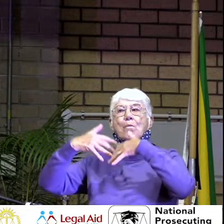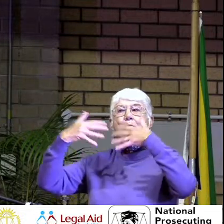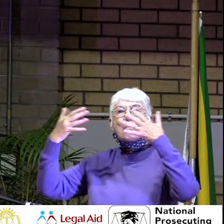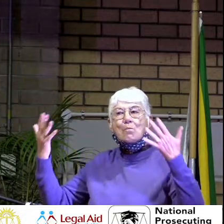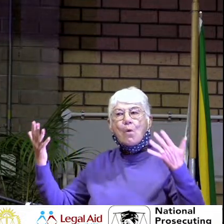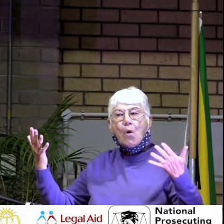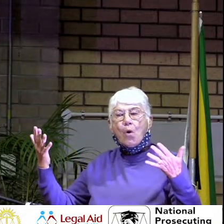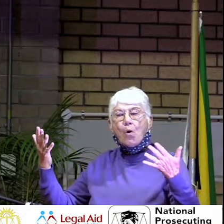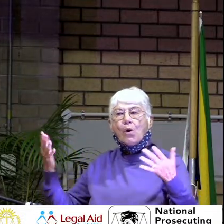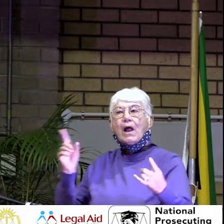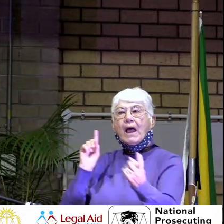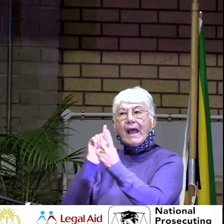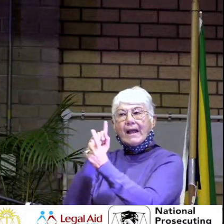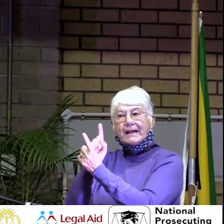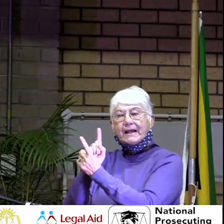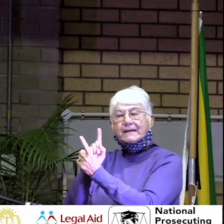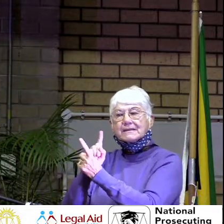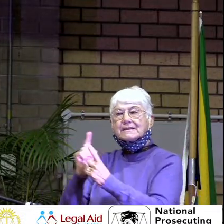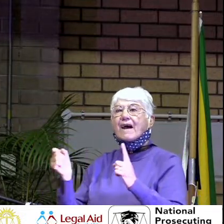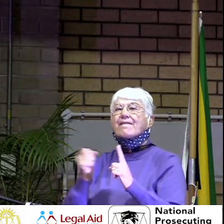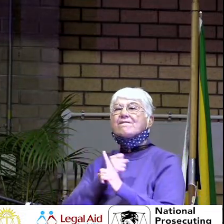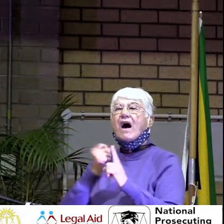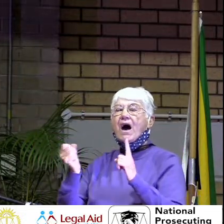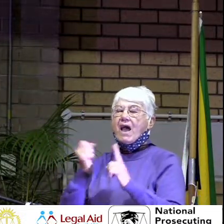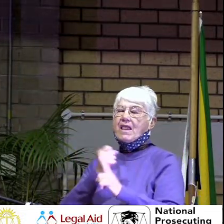this violence.